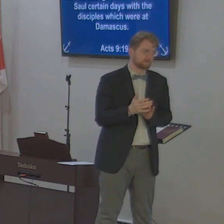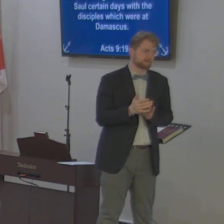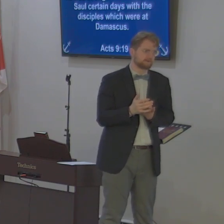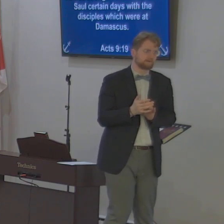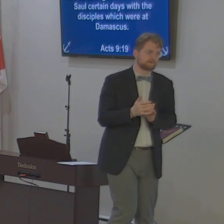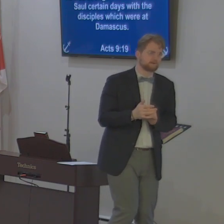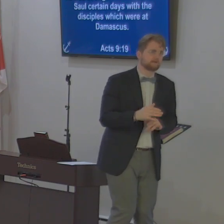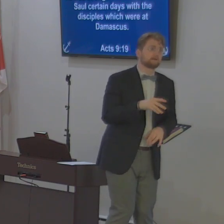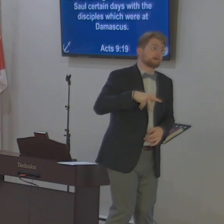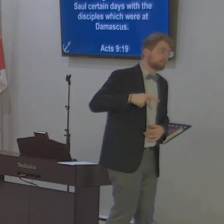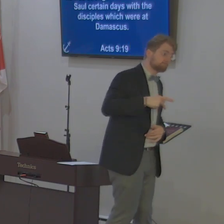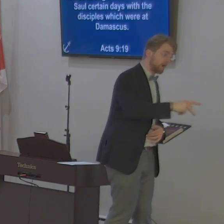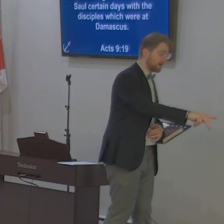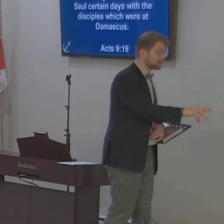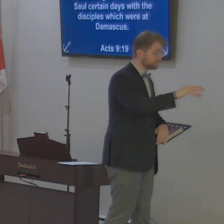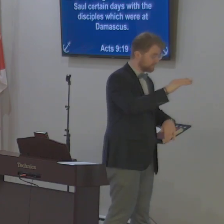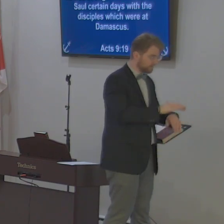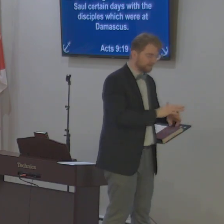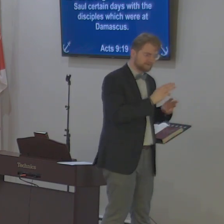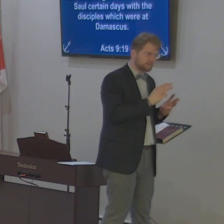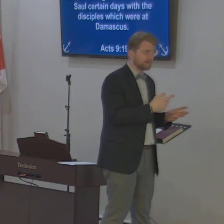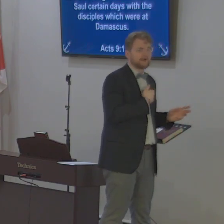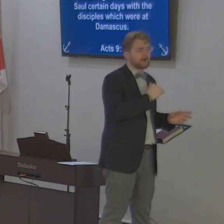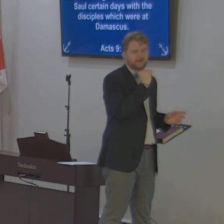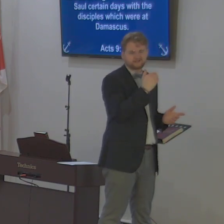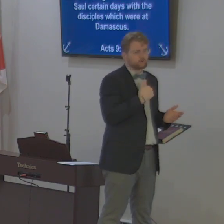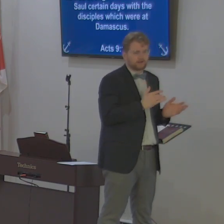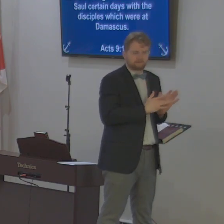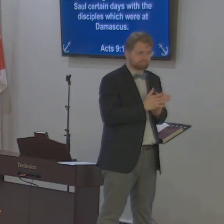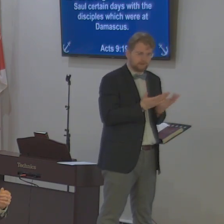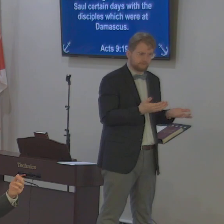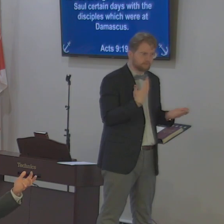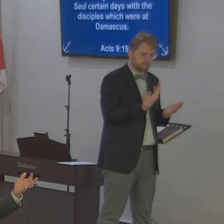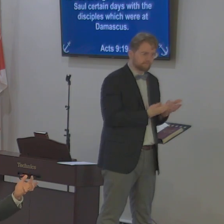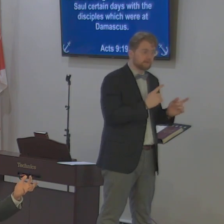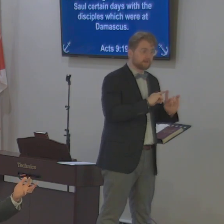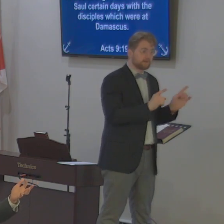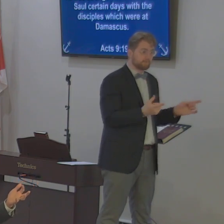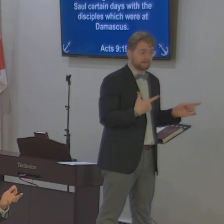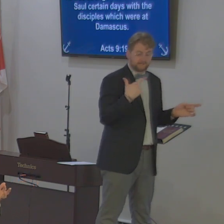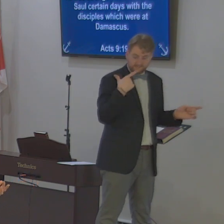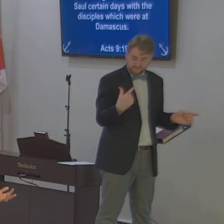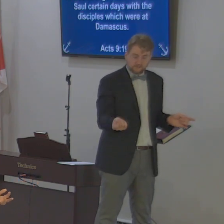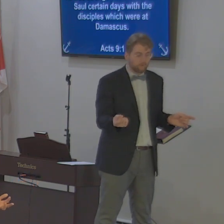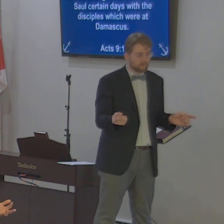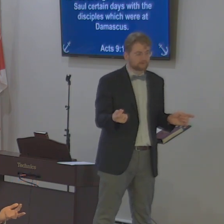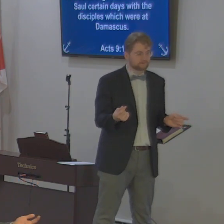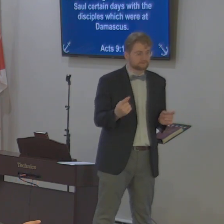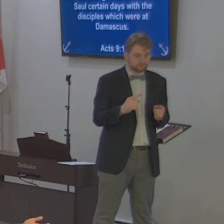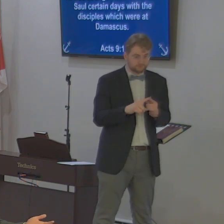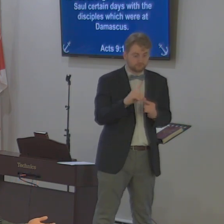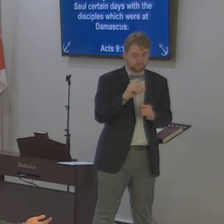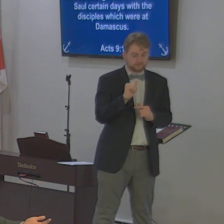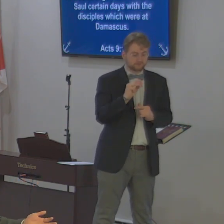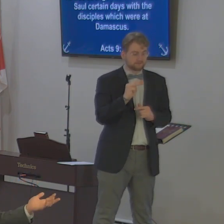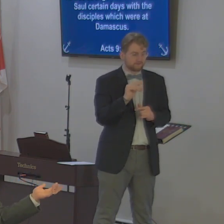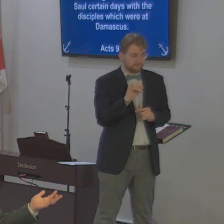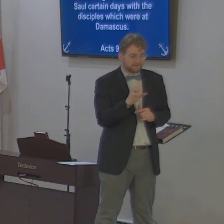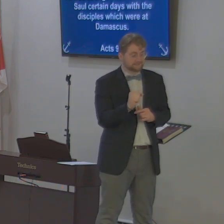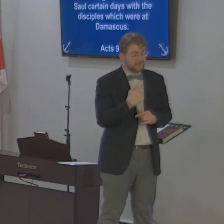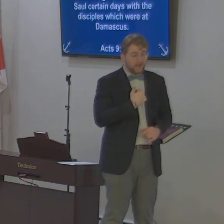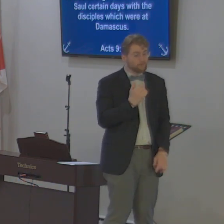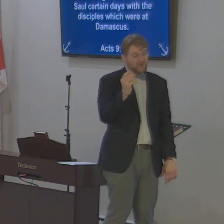He's on his way. I don't have any Bible to prove it, but he's on his way to Damascus, and Ananias was a disciple, so I would presume that his name is on the